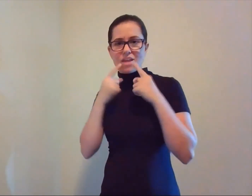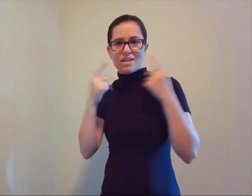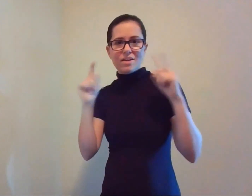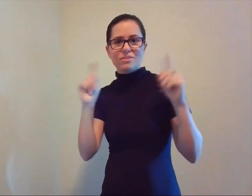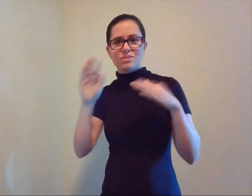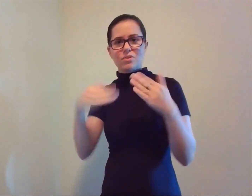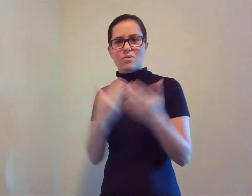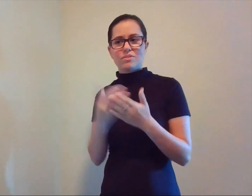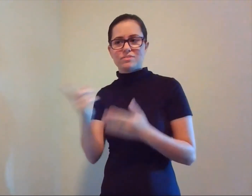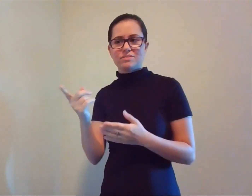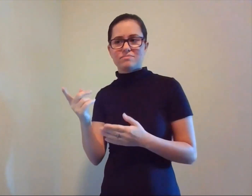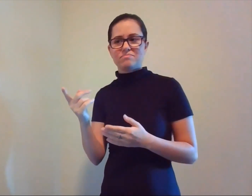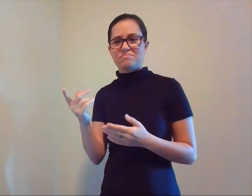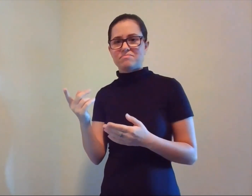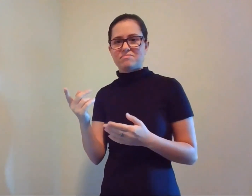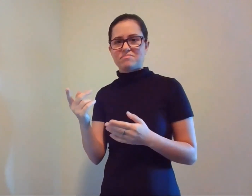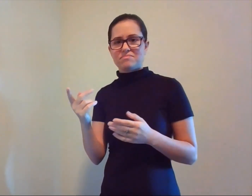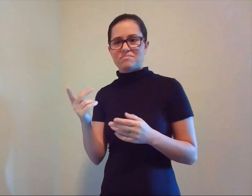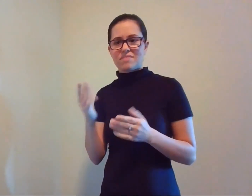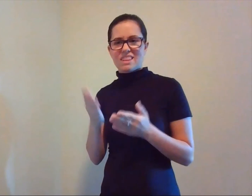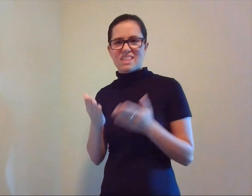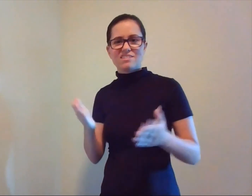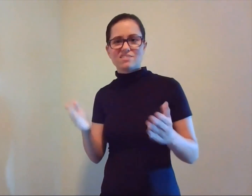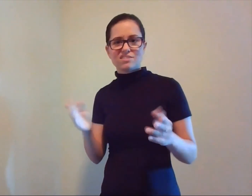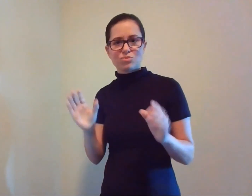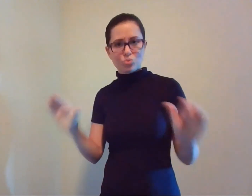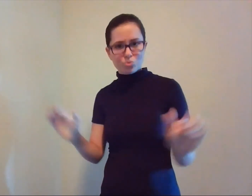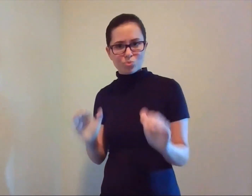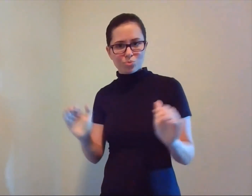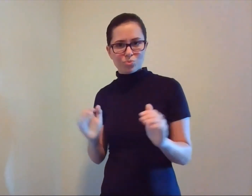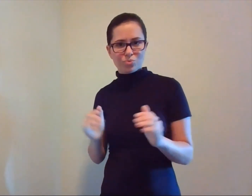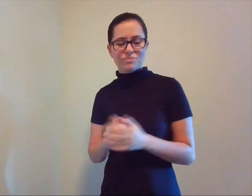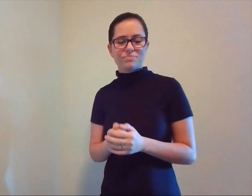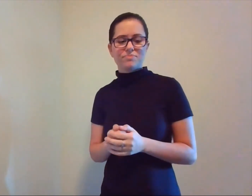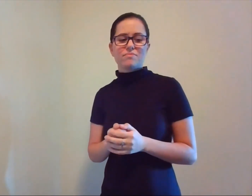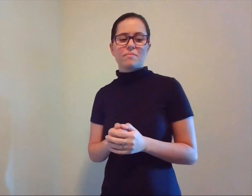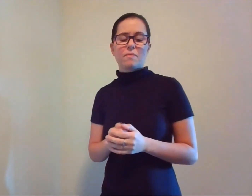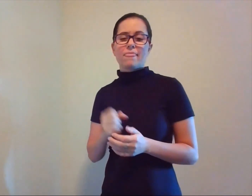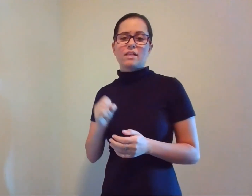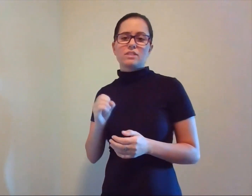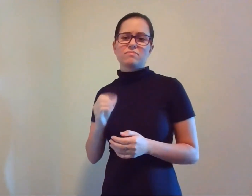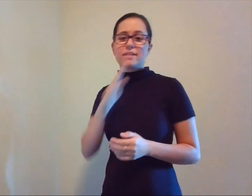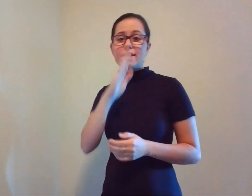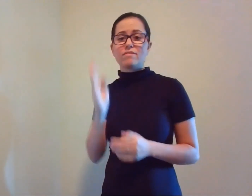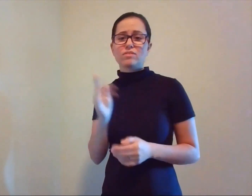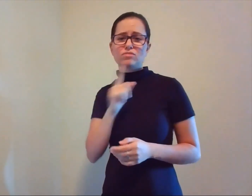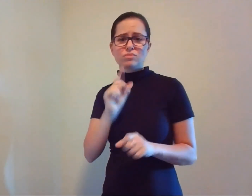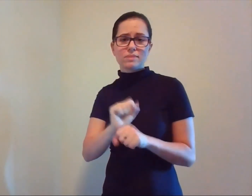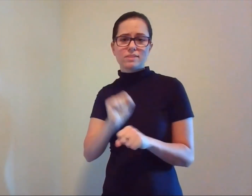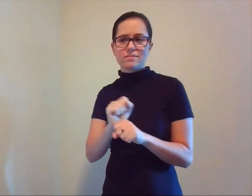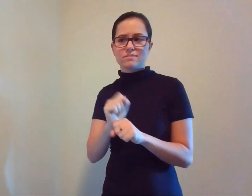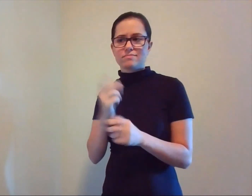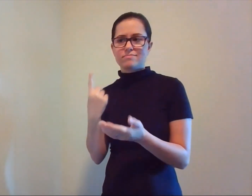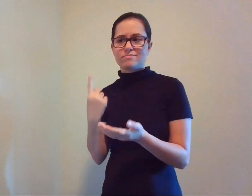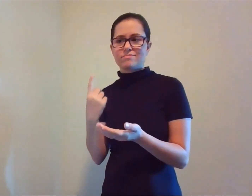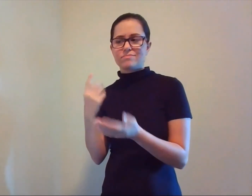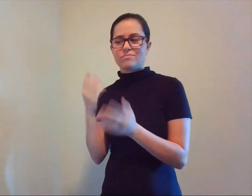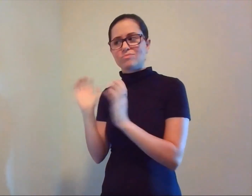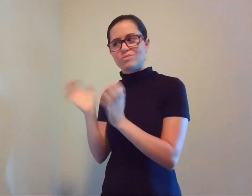Never talked to him. But it's pretty thrilling. The only other people I saw were at the